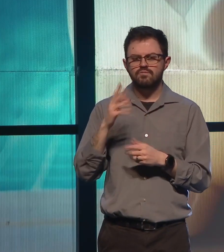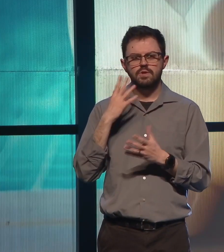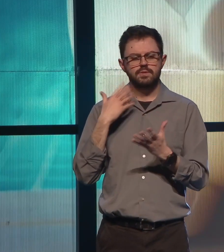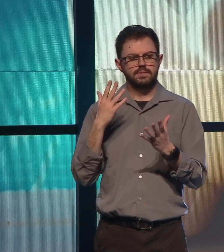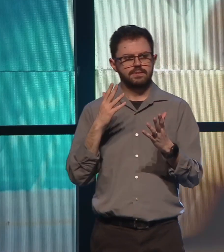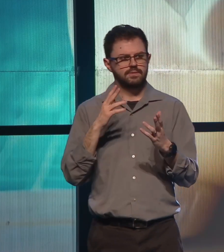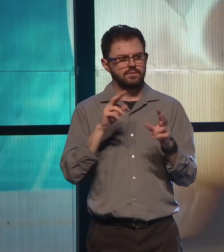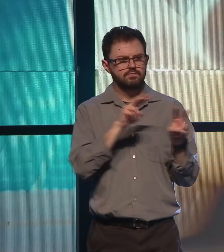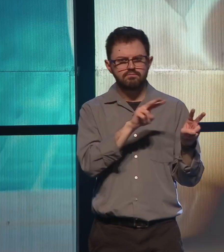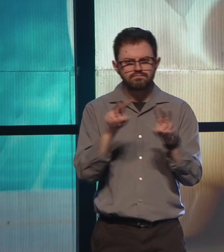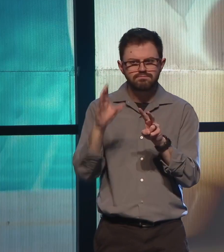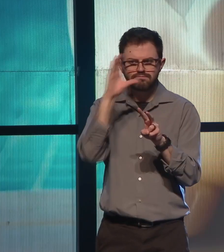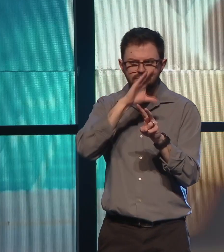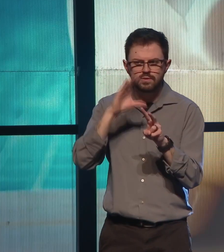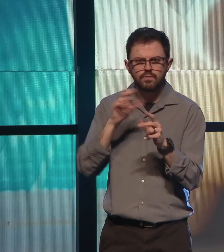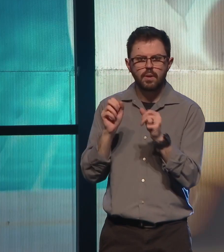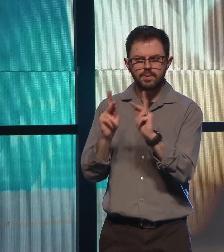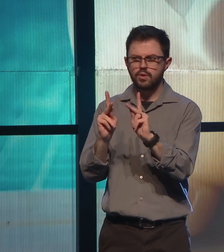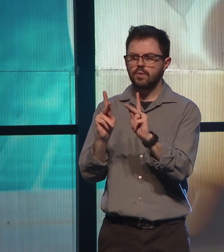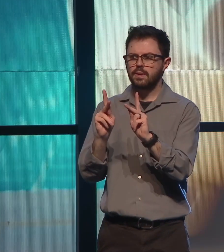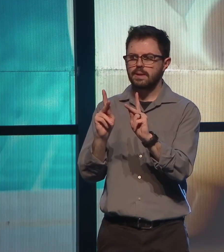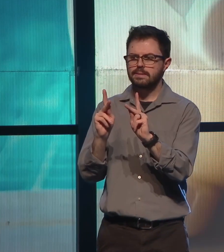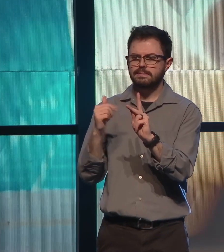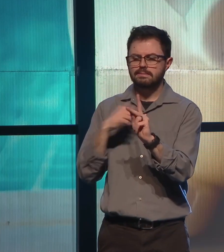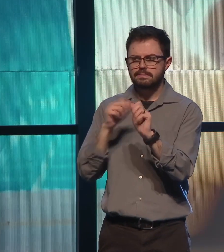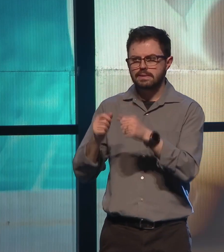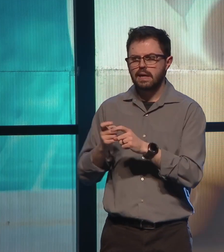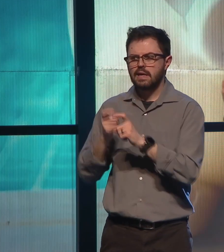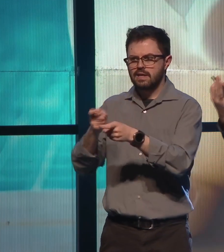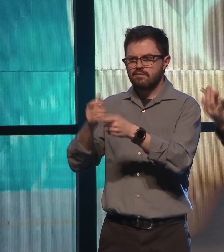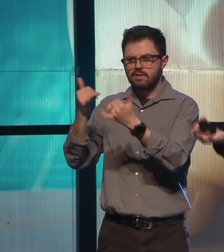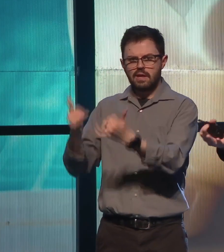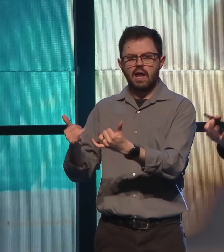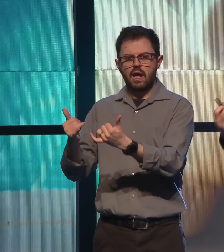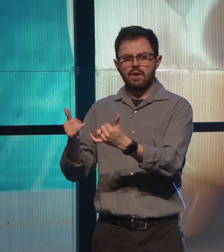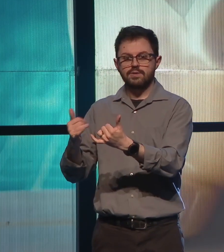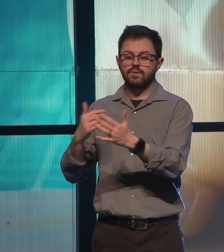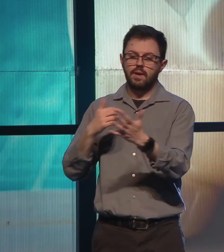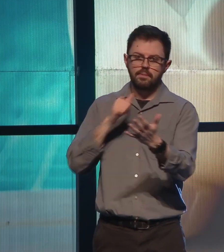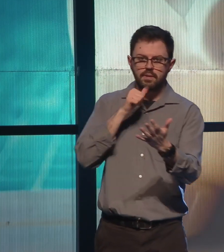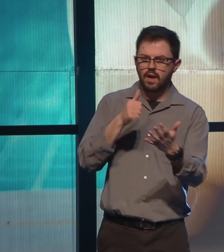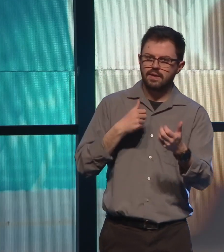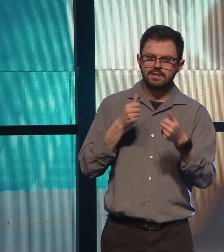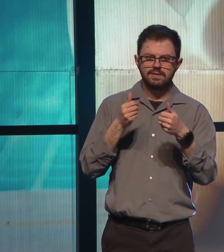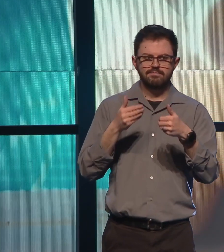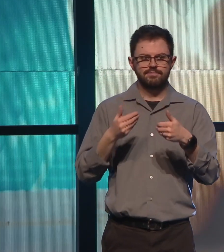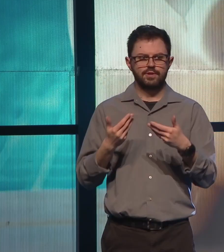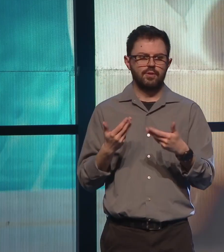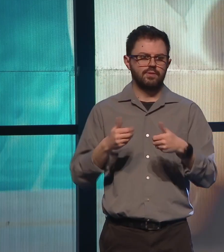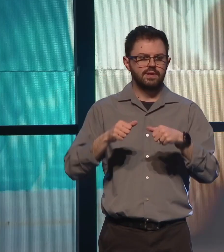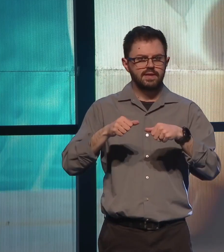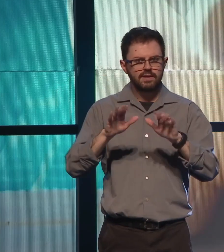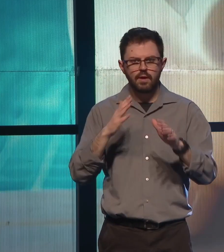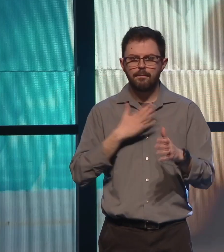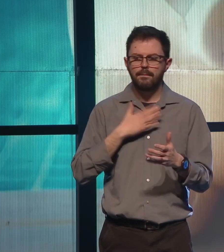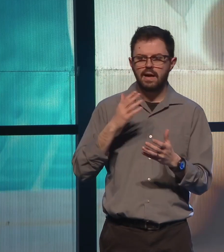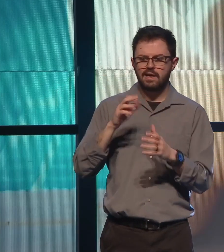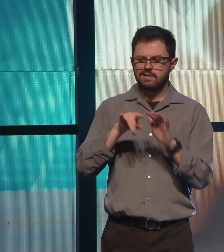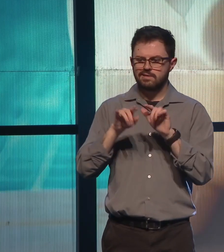give this, right? And it's not that I'm going to sacrifice my children's education. Not that I'm going to